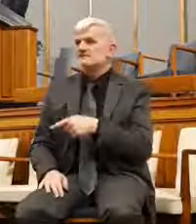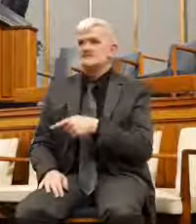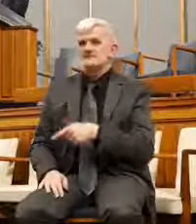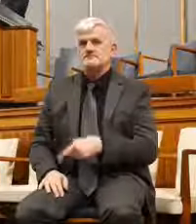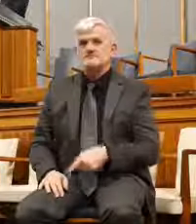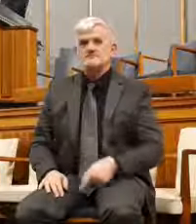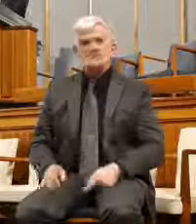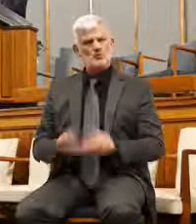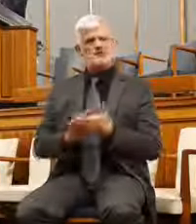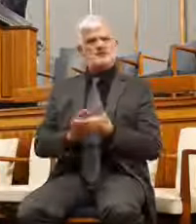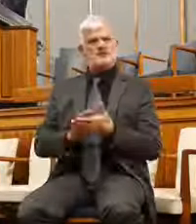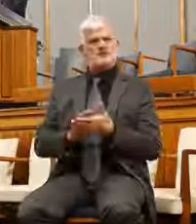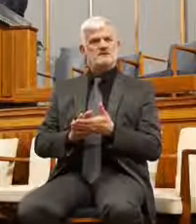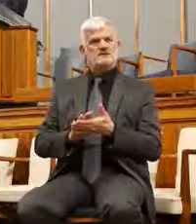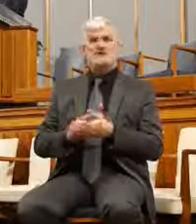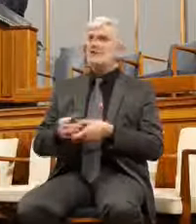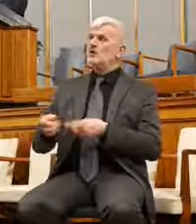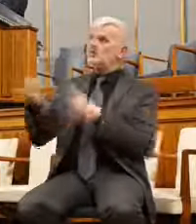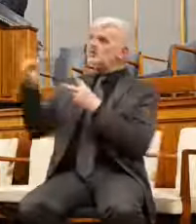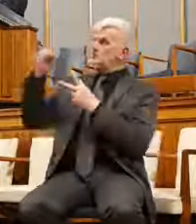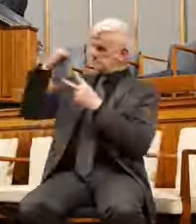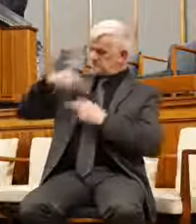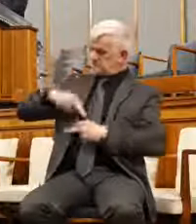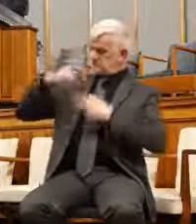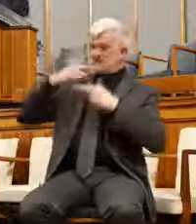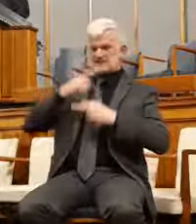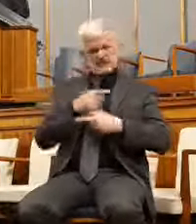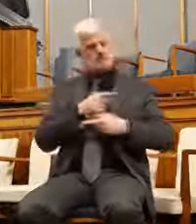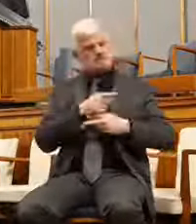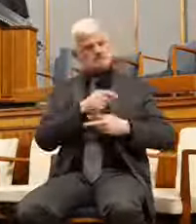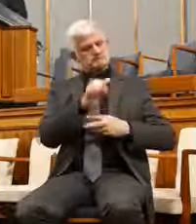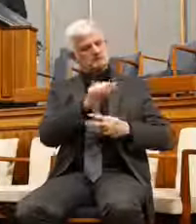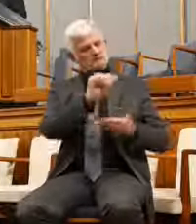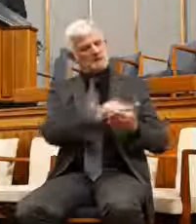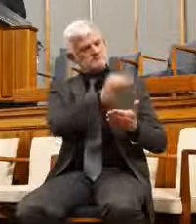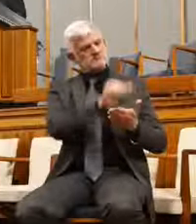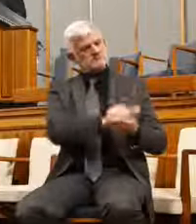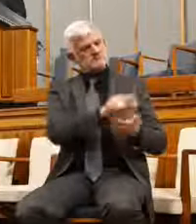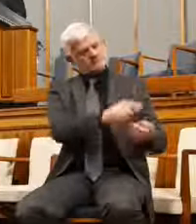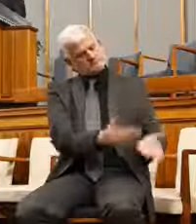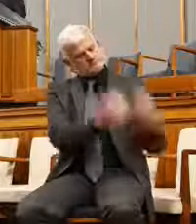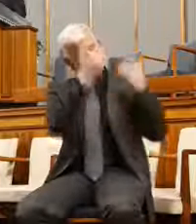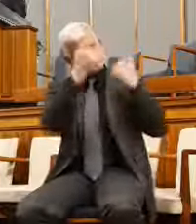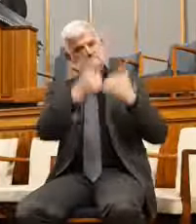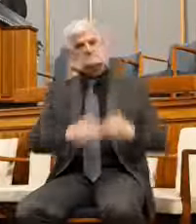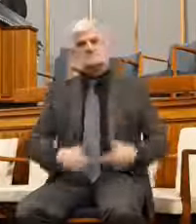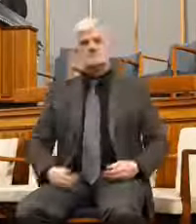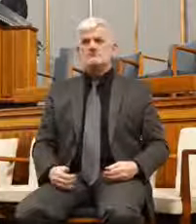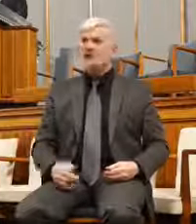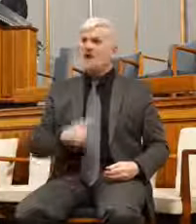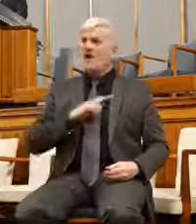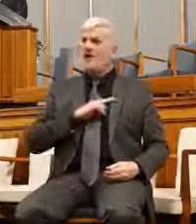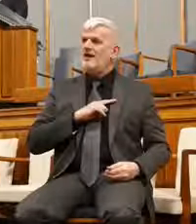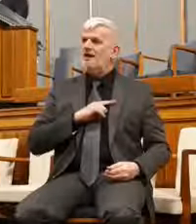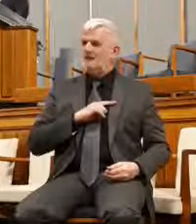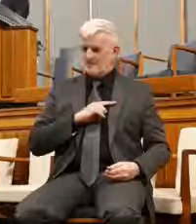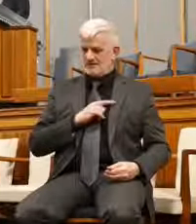declares you accepted by him and just in his sight, not because you deserve to